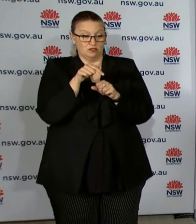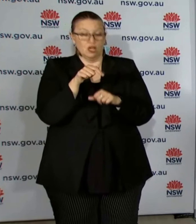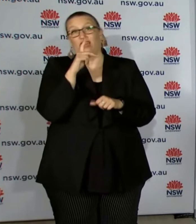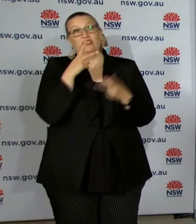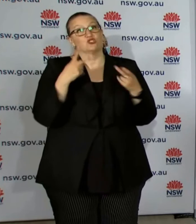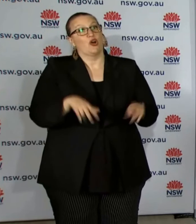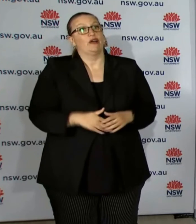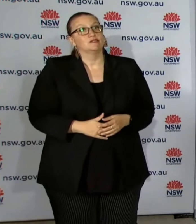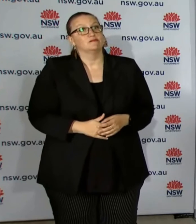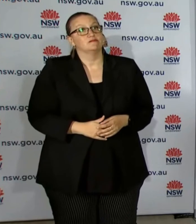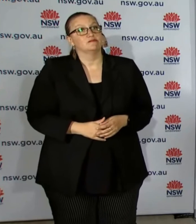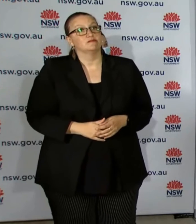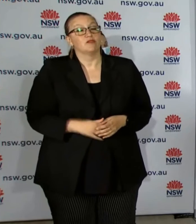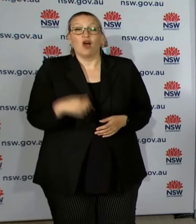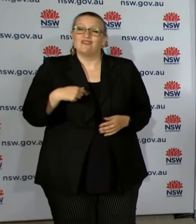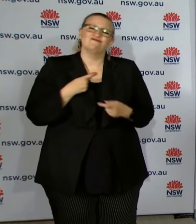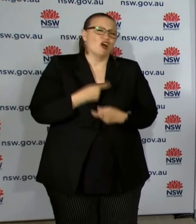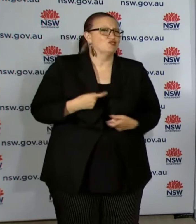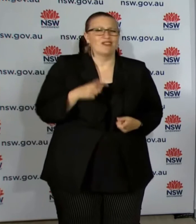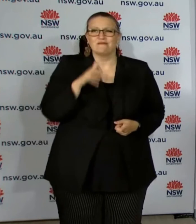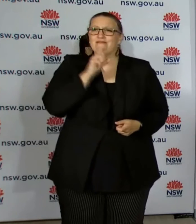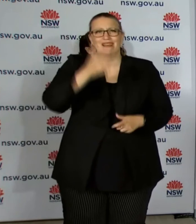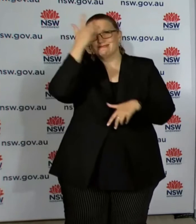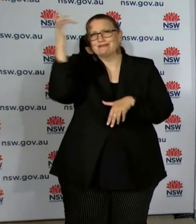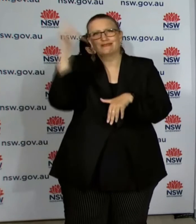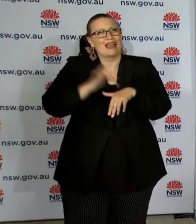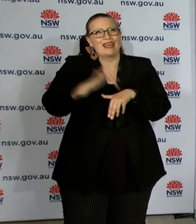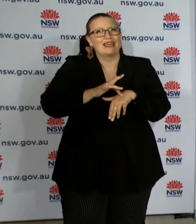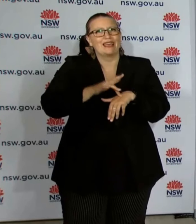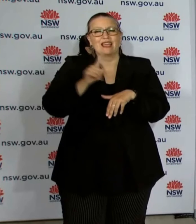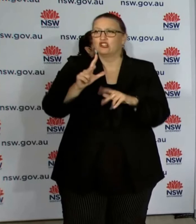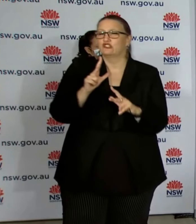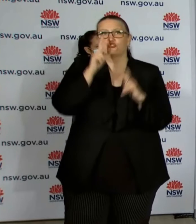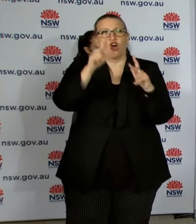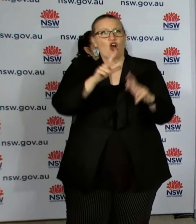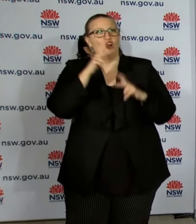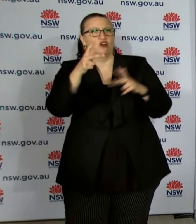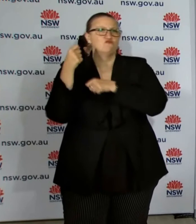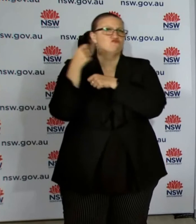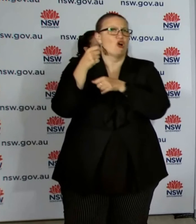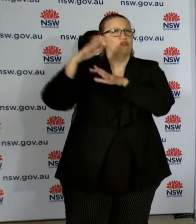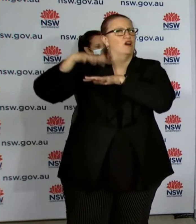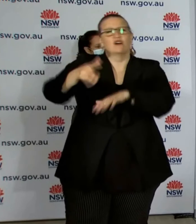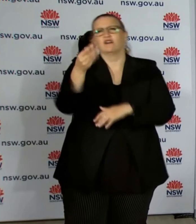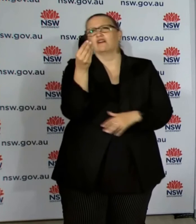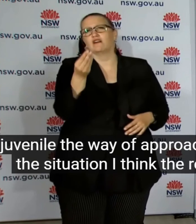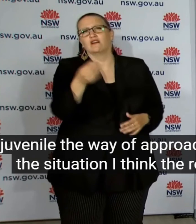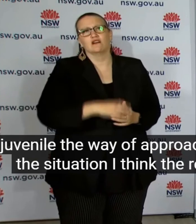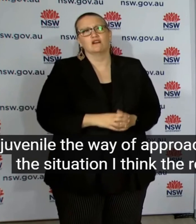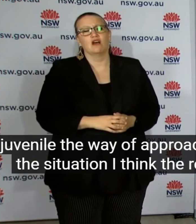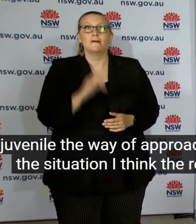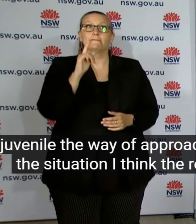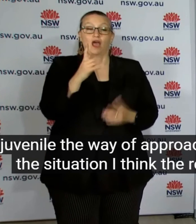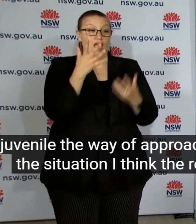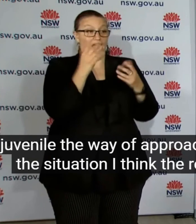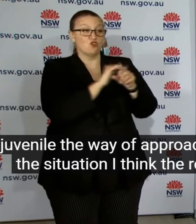juvenile way of approaching the situation, I think the rest of us in the community would say we still have sympathy with the fact that he's